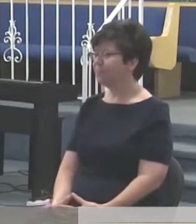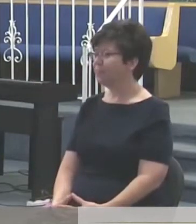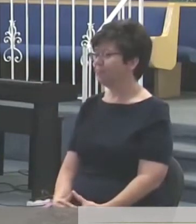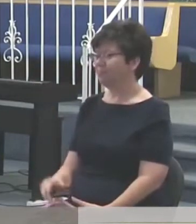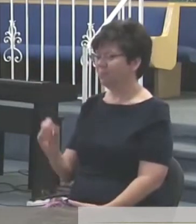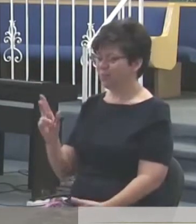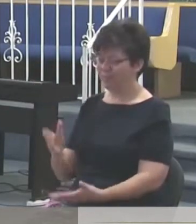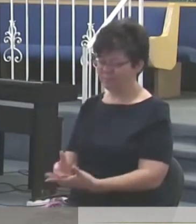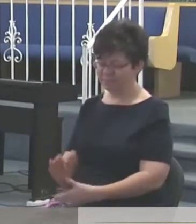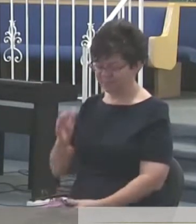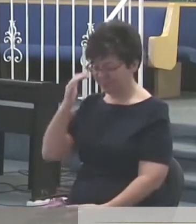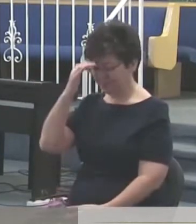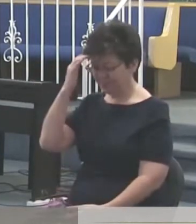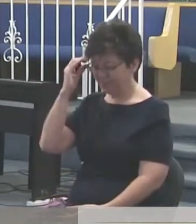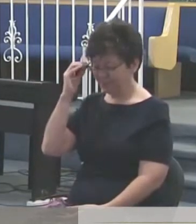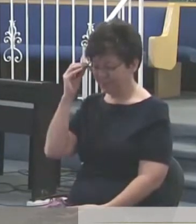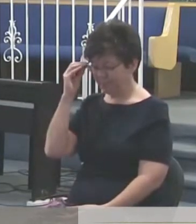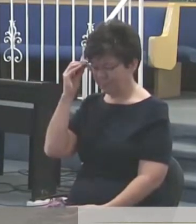All right.